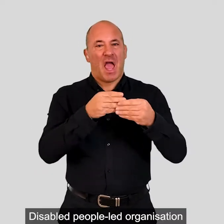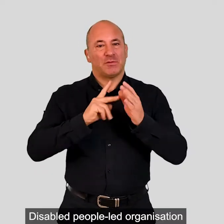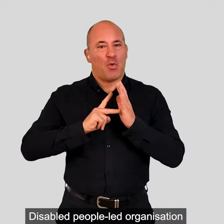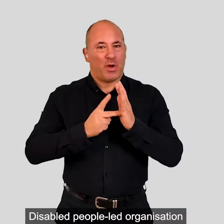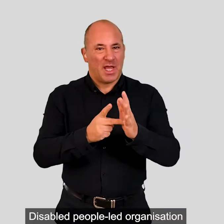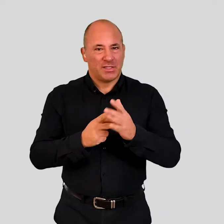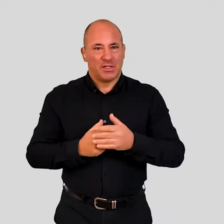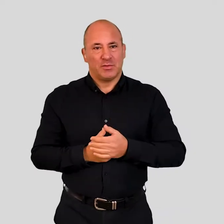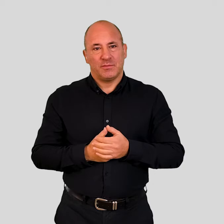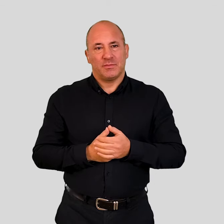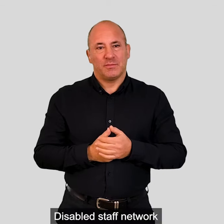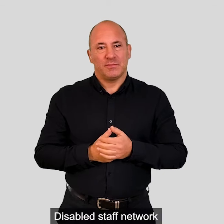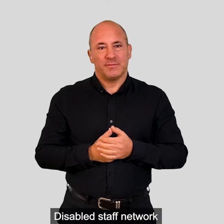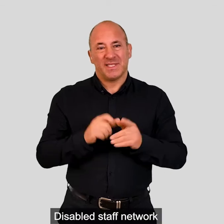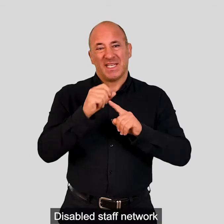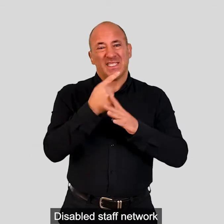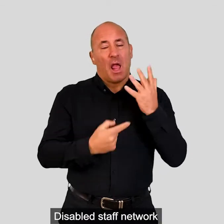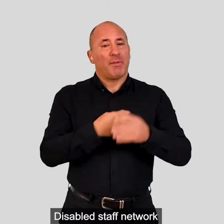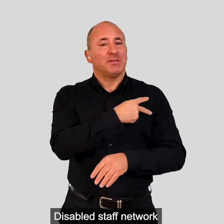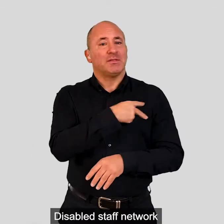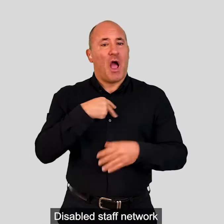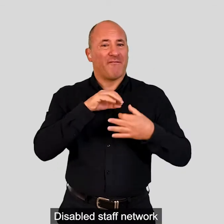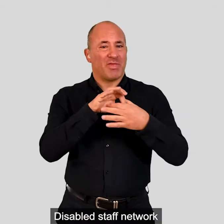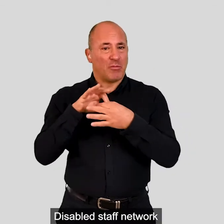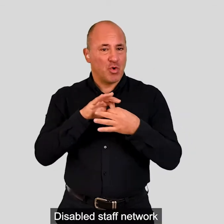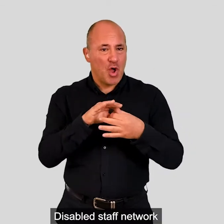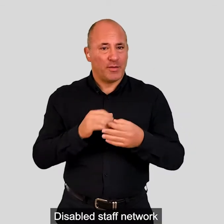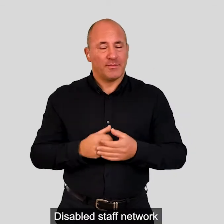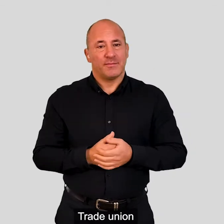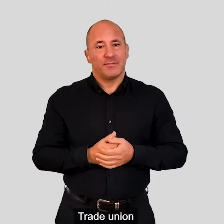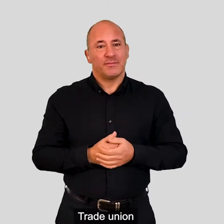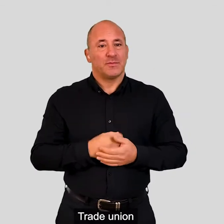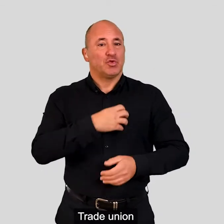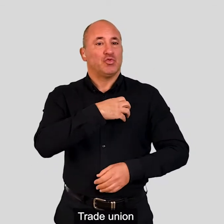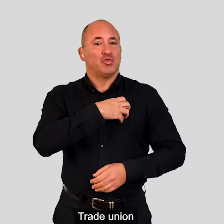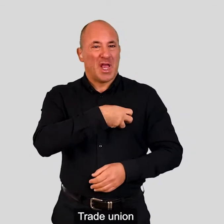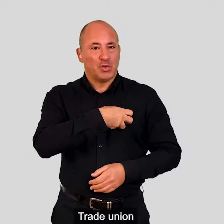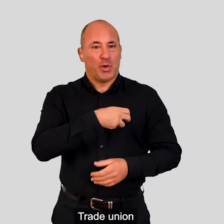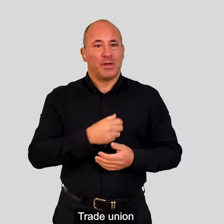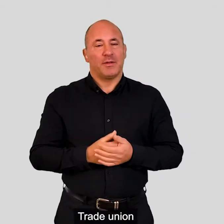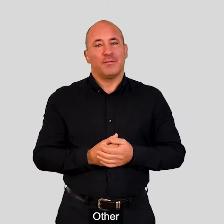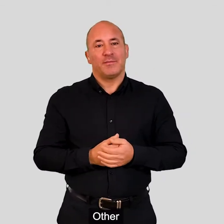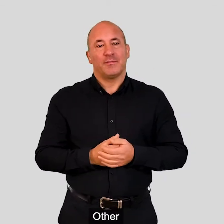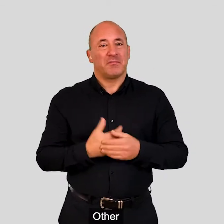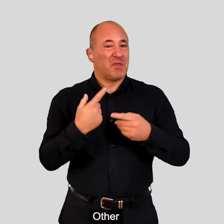organization, disabled staff network, trade union, other.